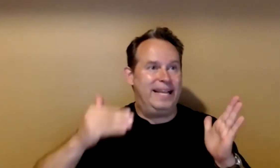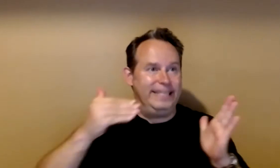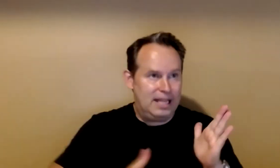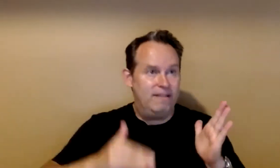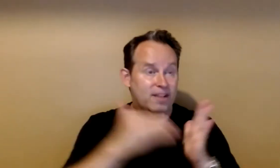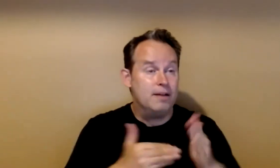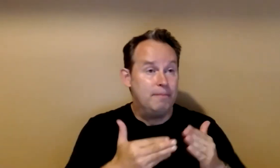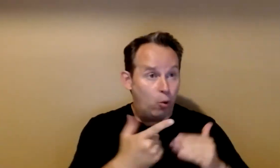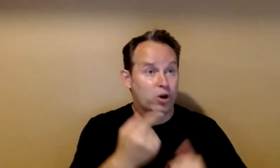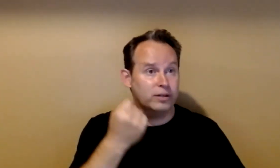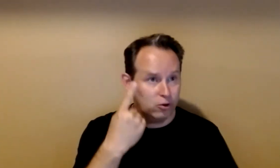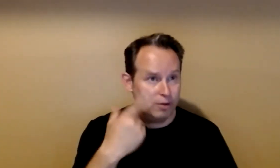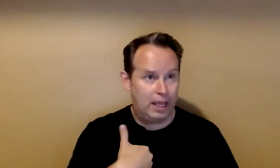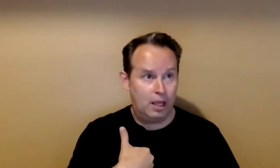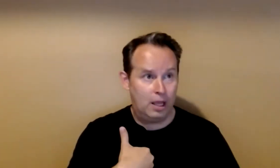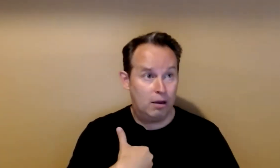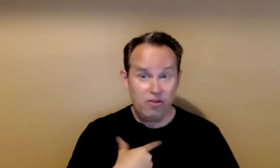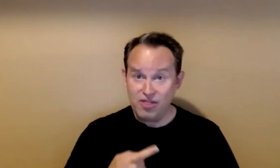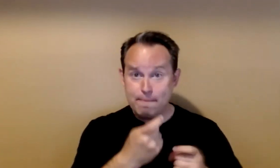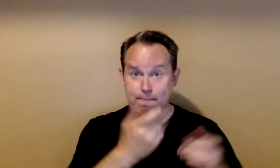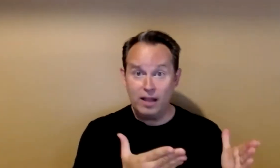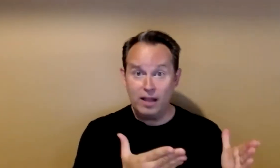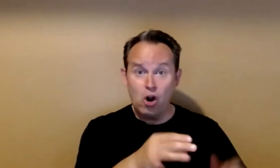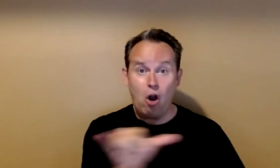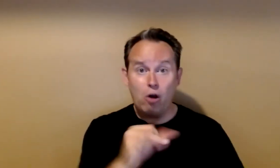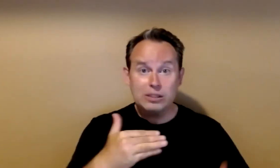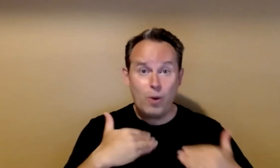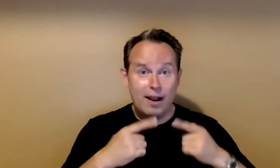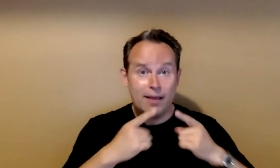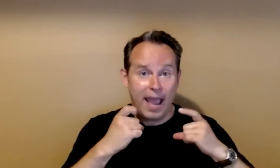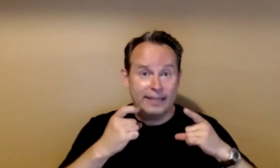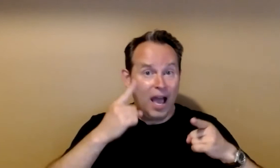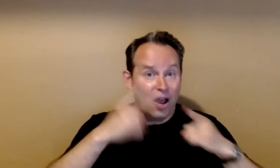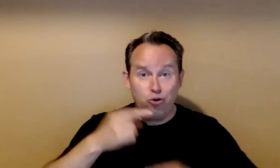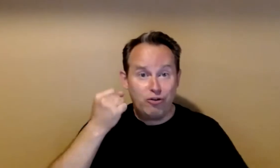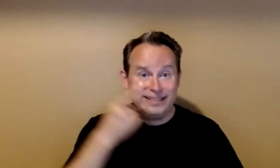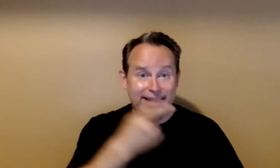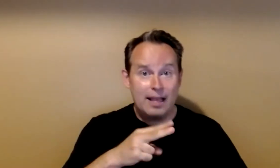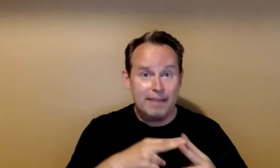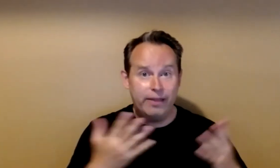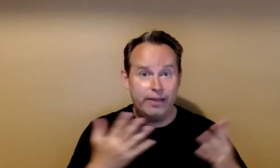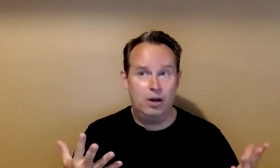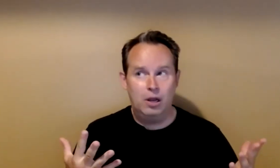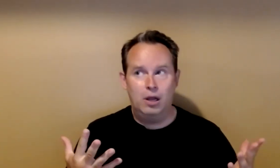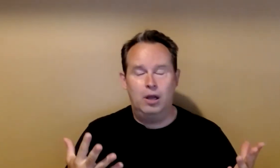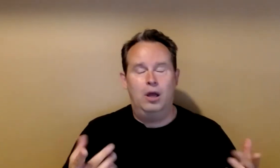and I needed to repeat myself several times before he understood me. The manager was also wearing a mask, so I